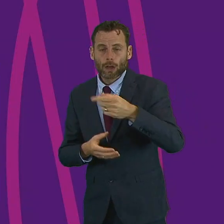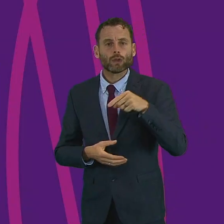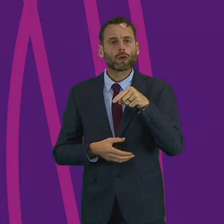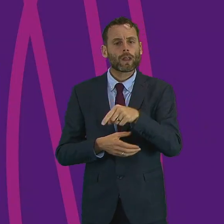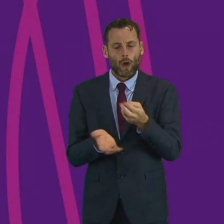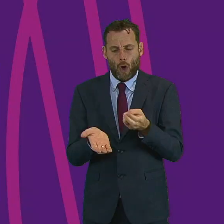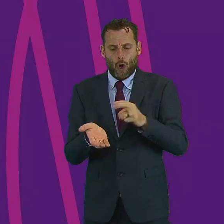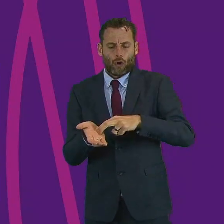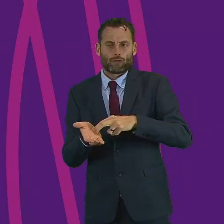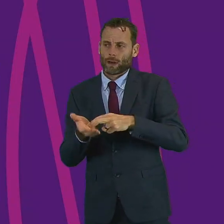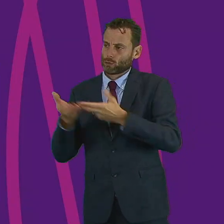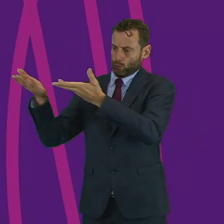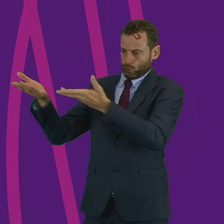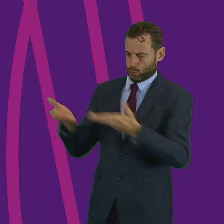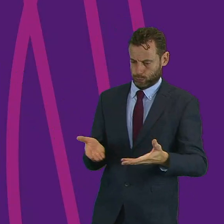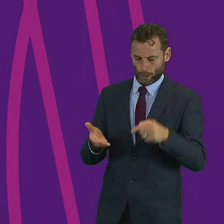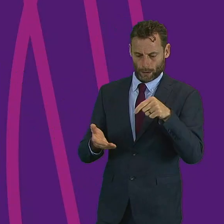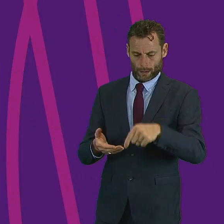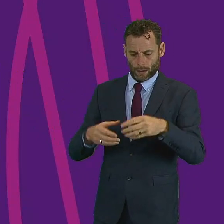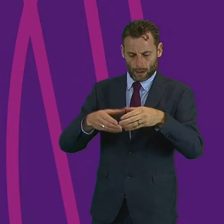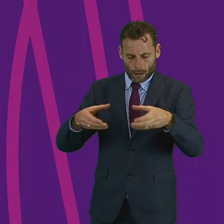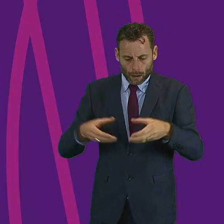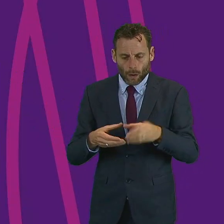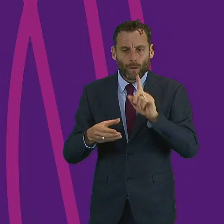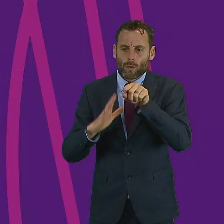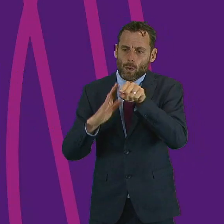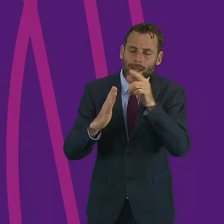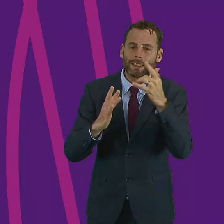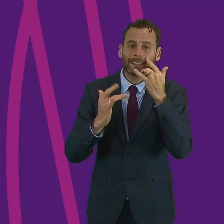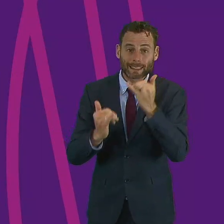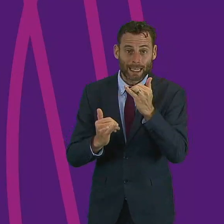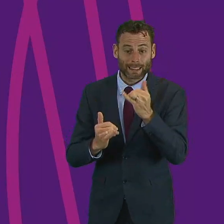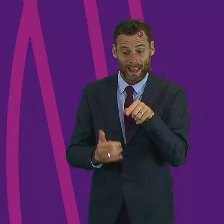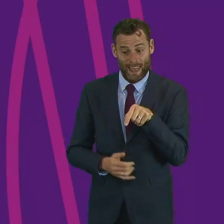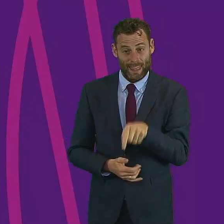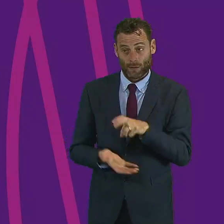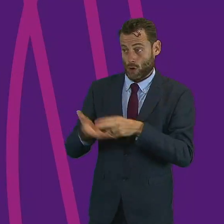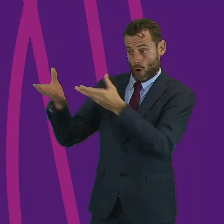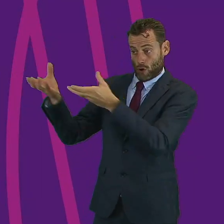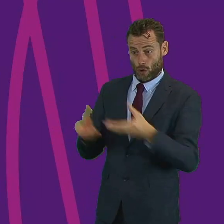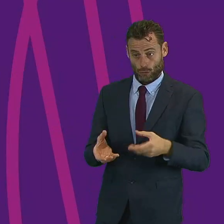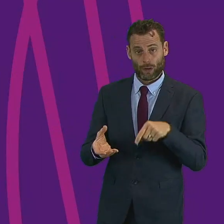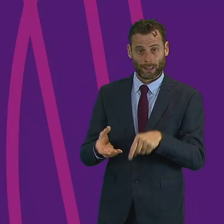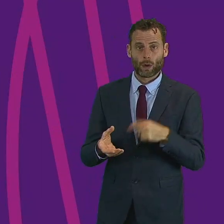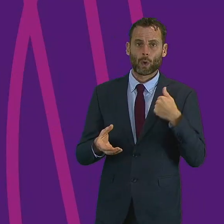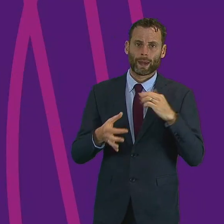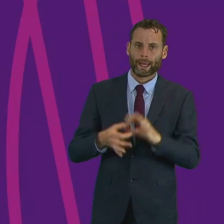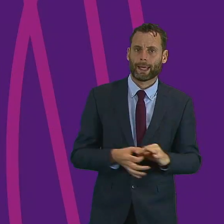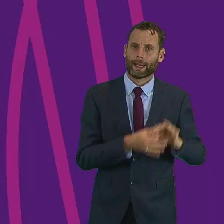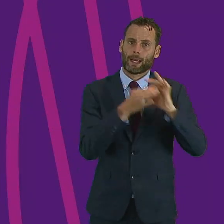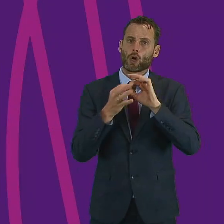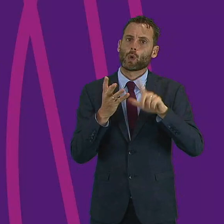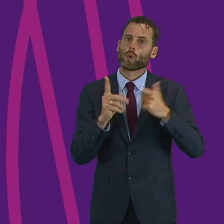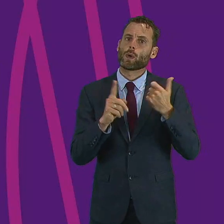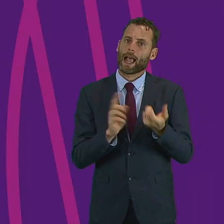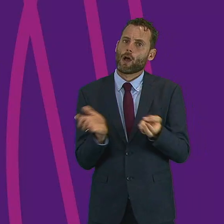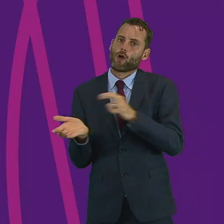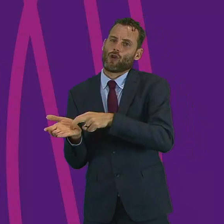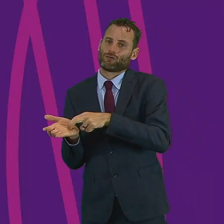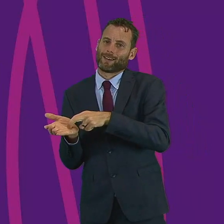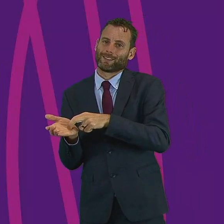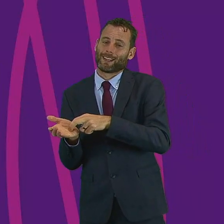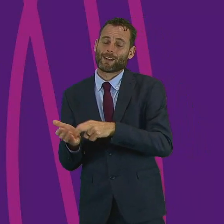a surge in demand for testing, which did, for a few days, lead to some difficulties in people accessing tests. That is not what we are